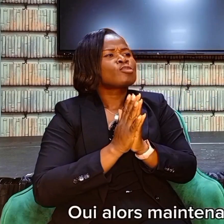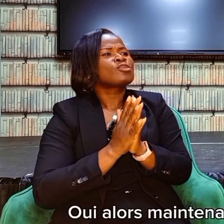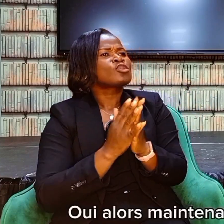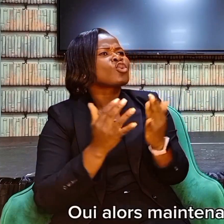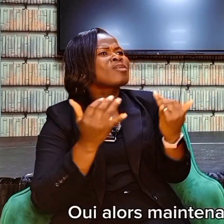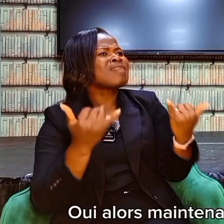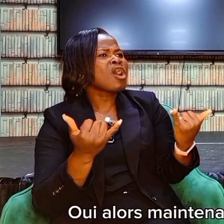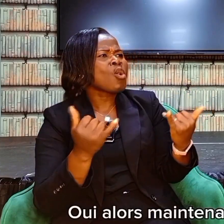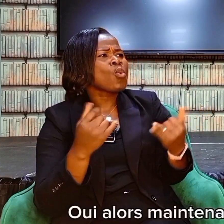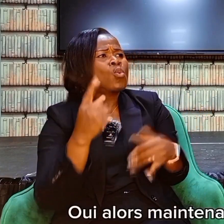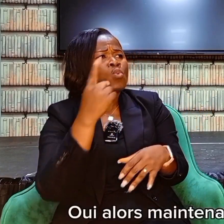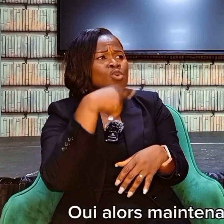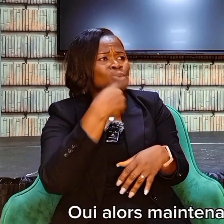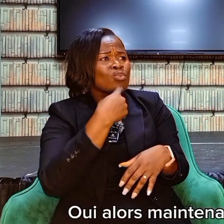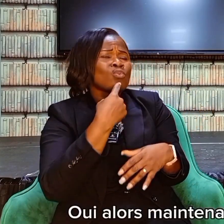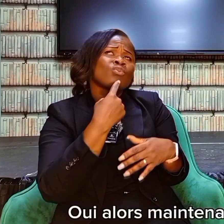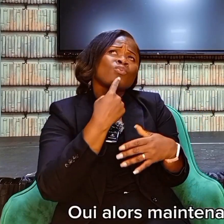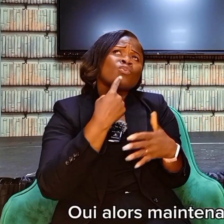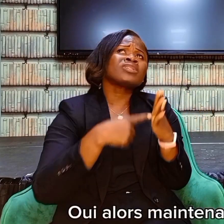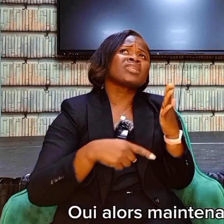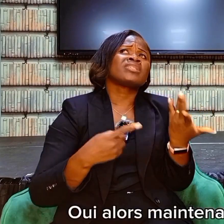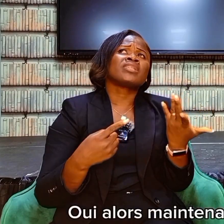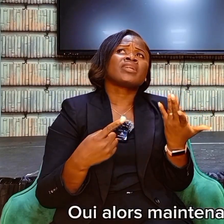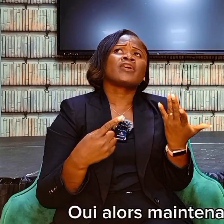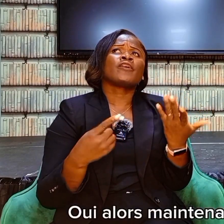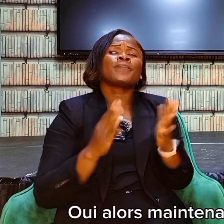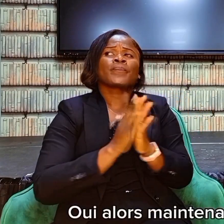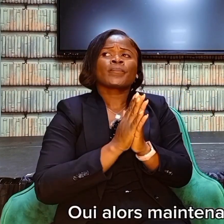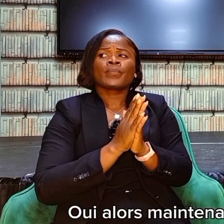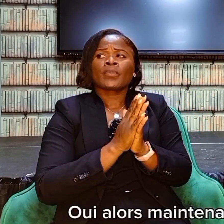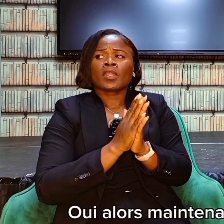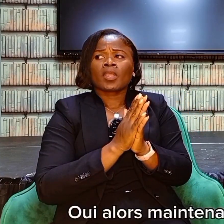Yes. So now, what are